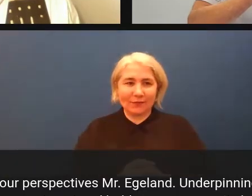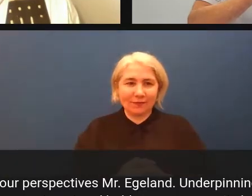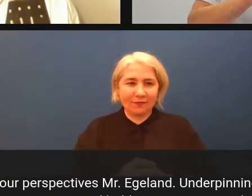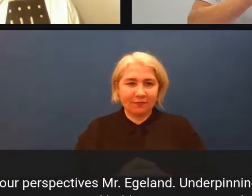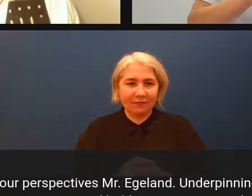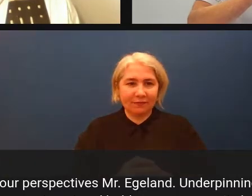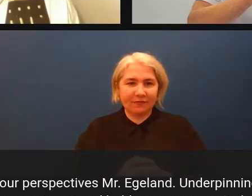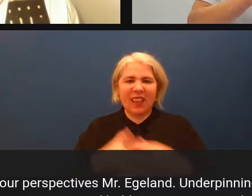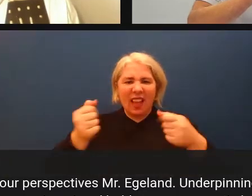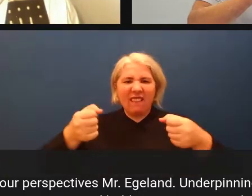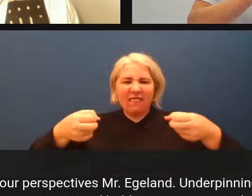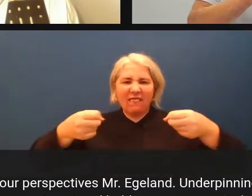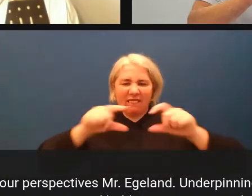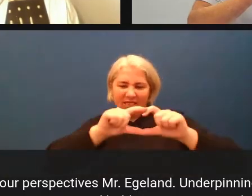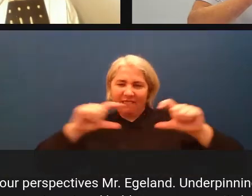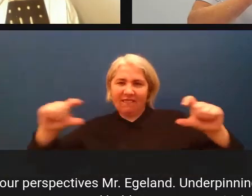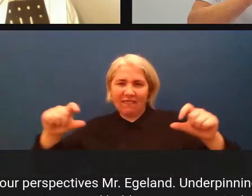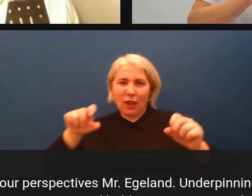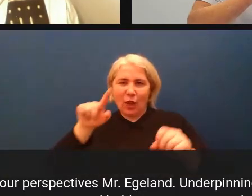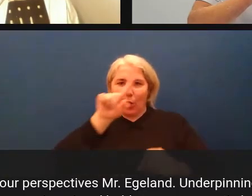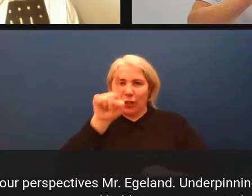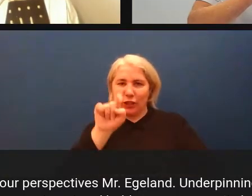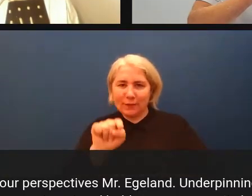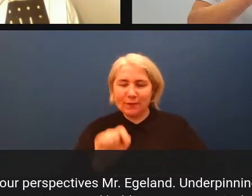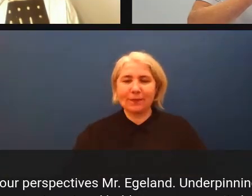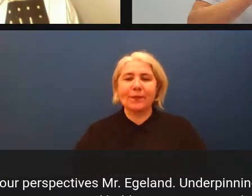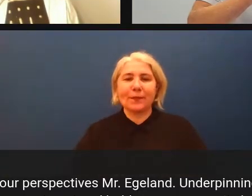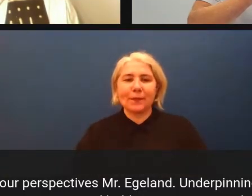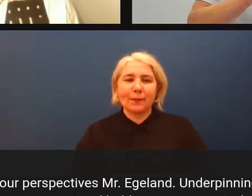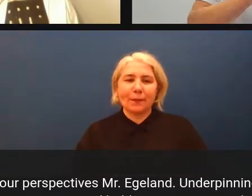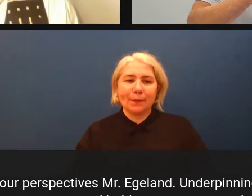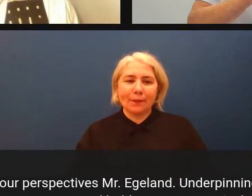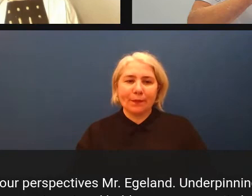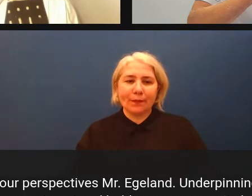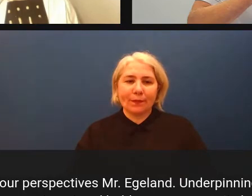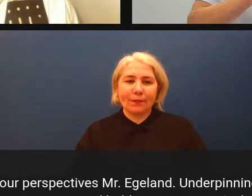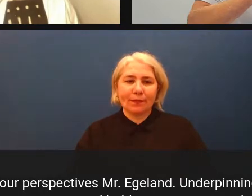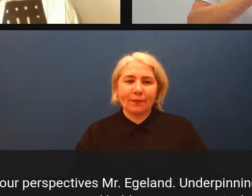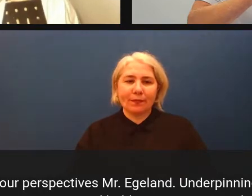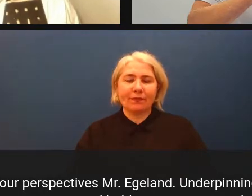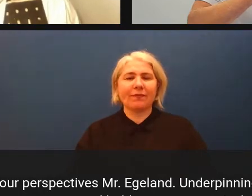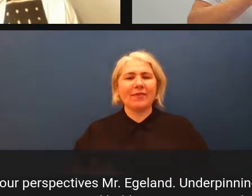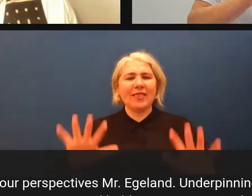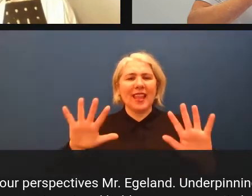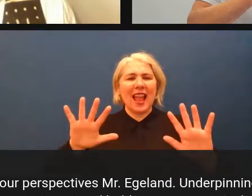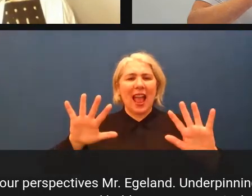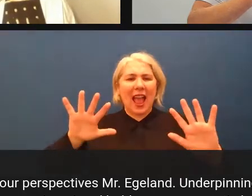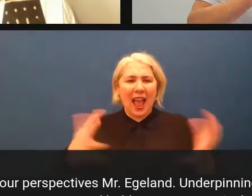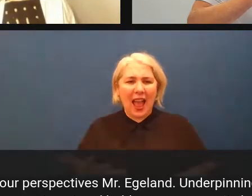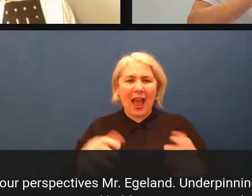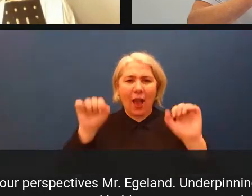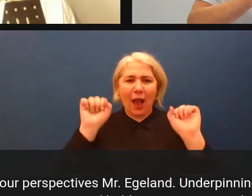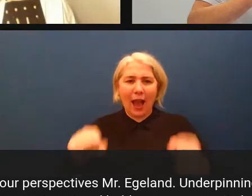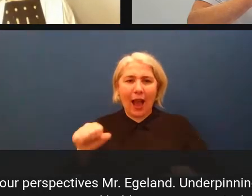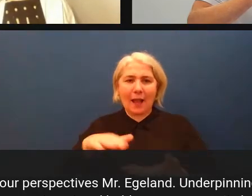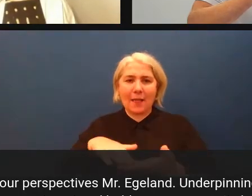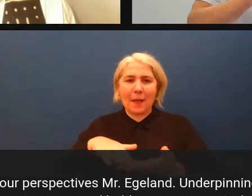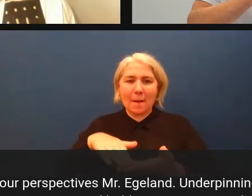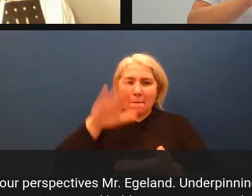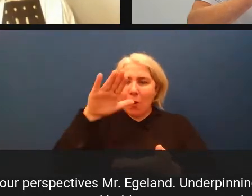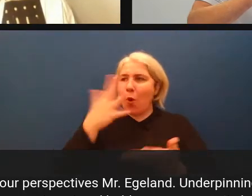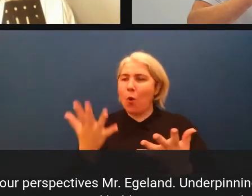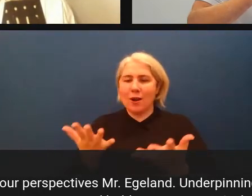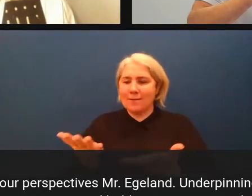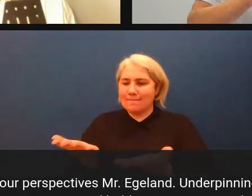Underpinning so much of the move towards greater efficiency is the move to get and hold more community-level